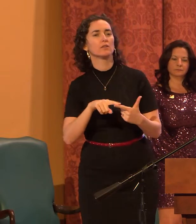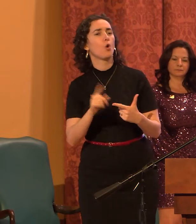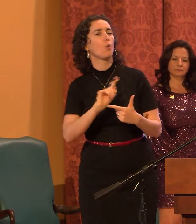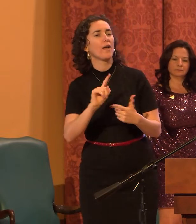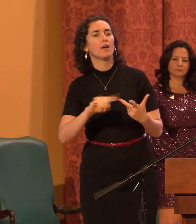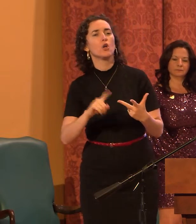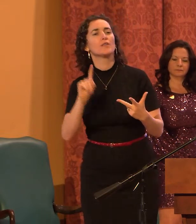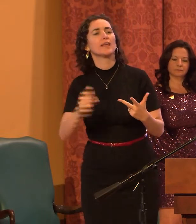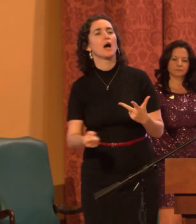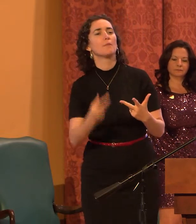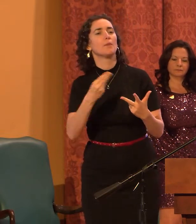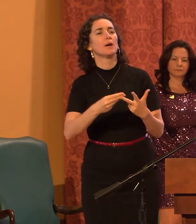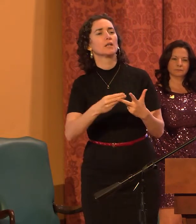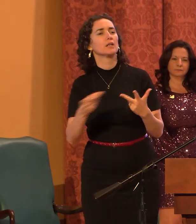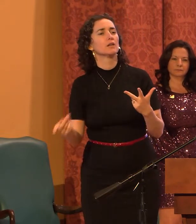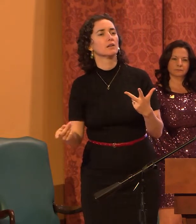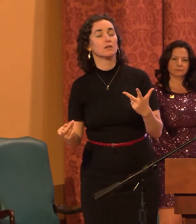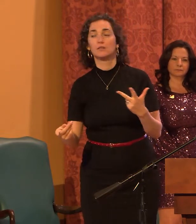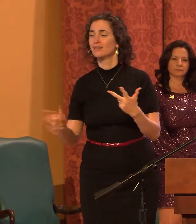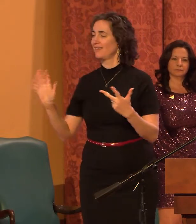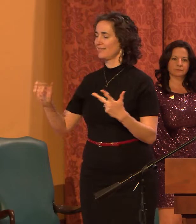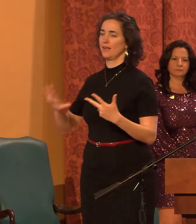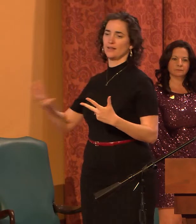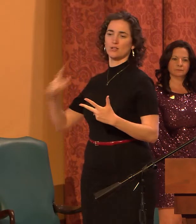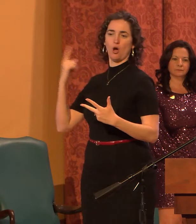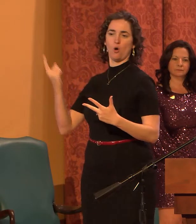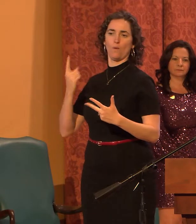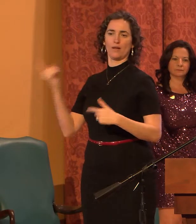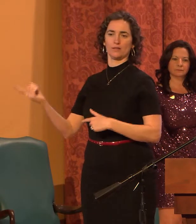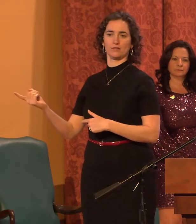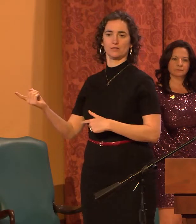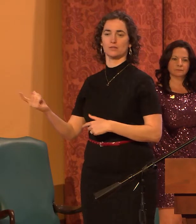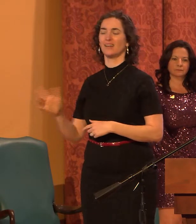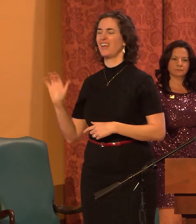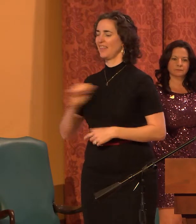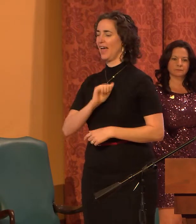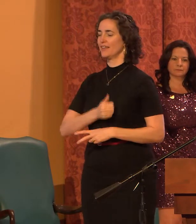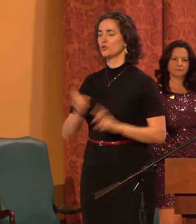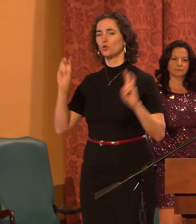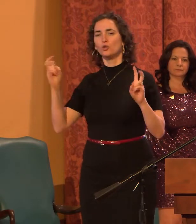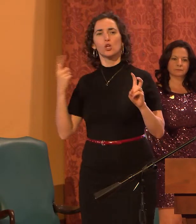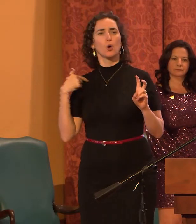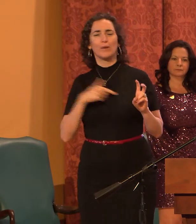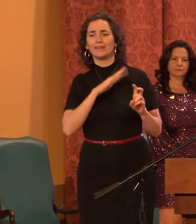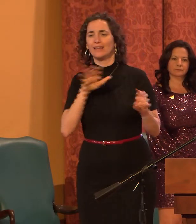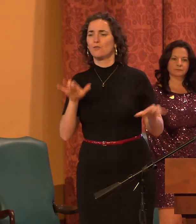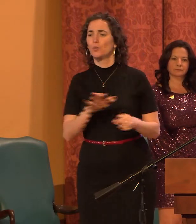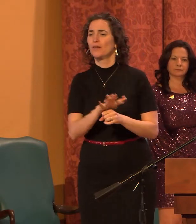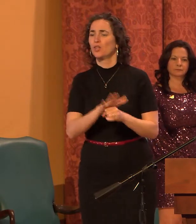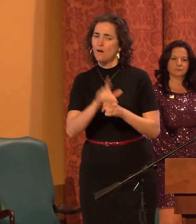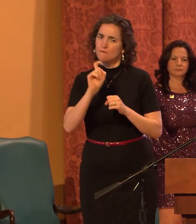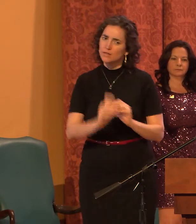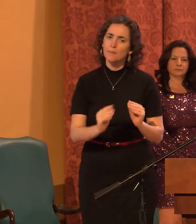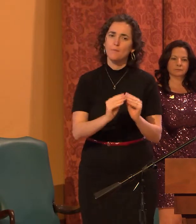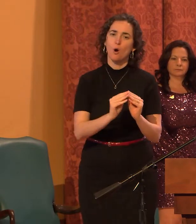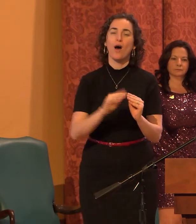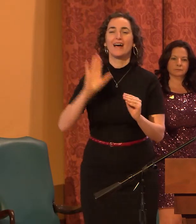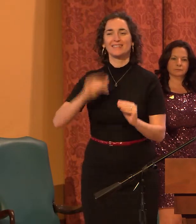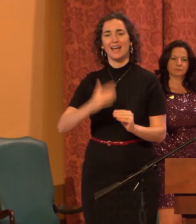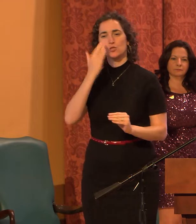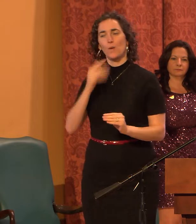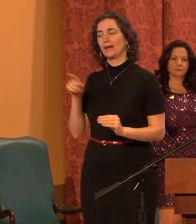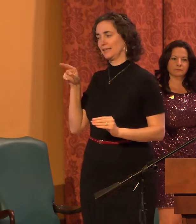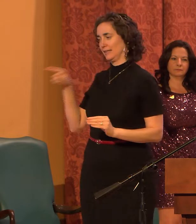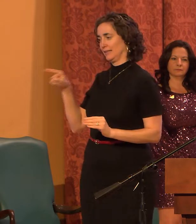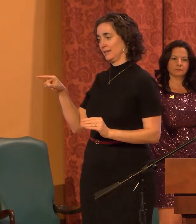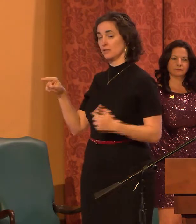need?" Perhaps this "we never do enough" attitude is what led Senator Boudreaux to not